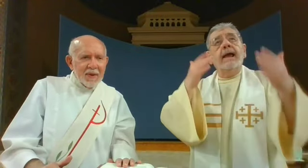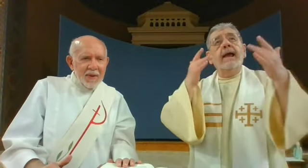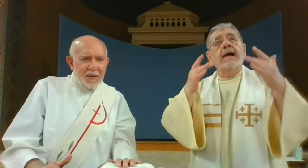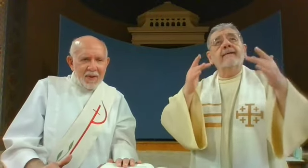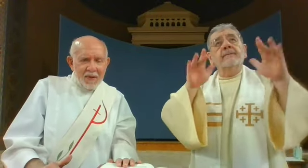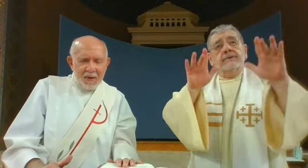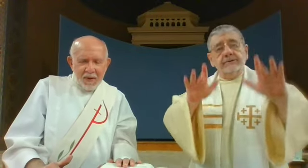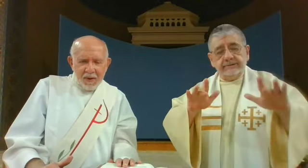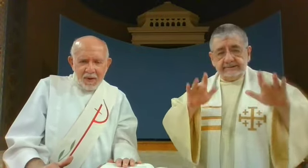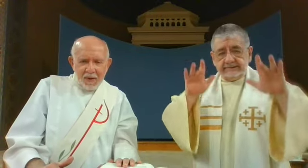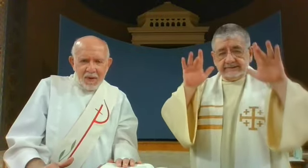Lord, have mercy.